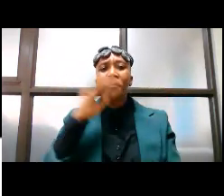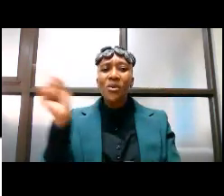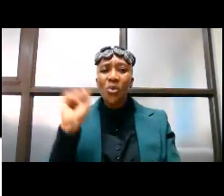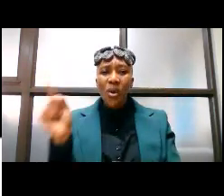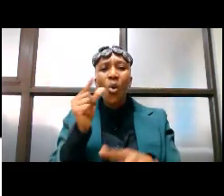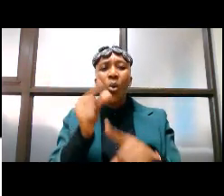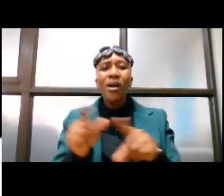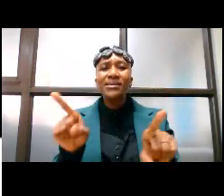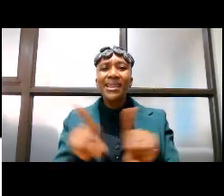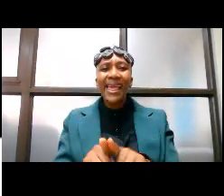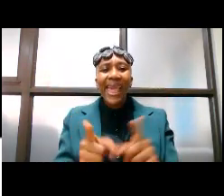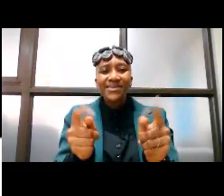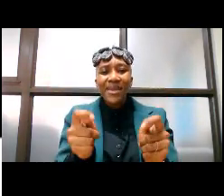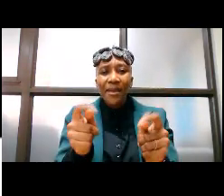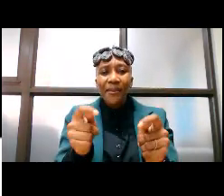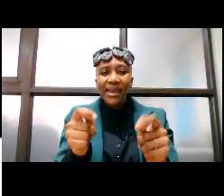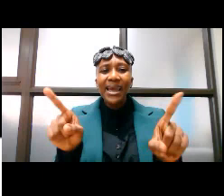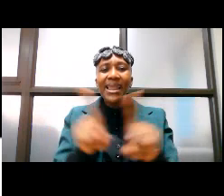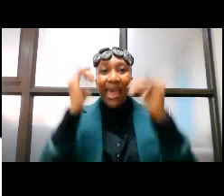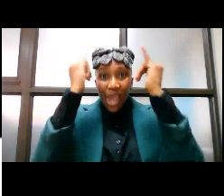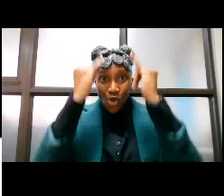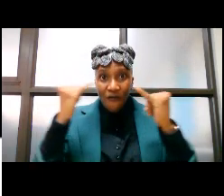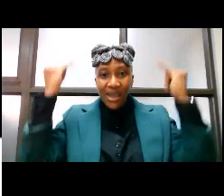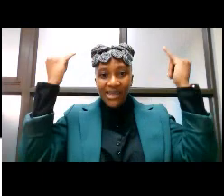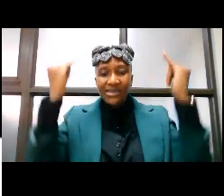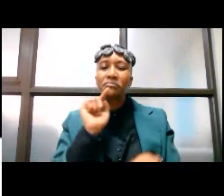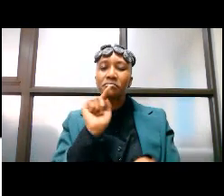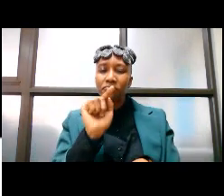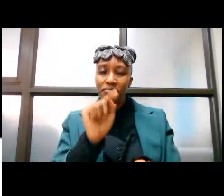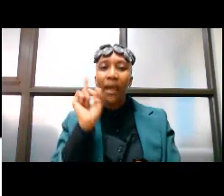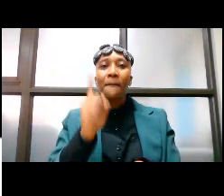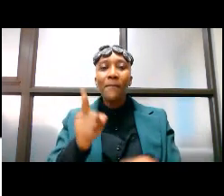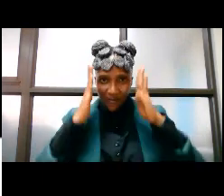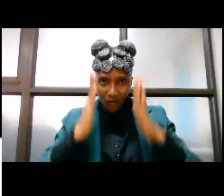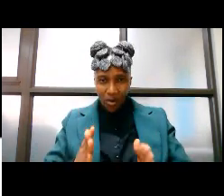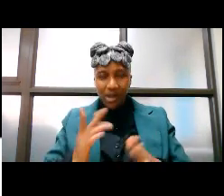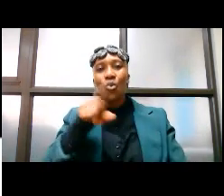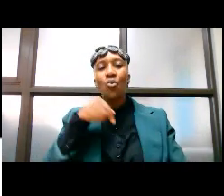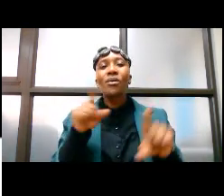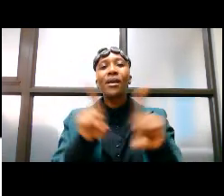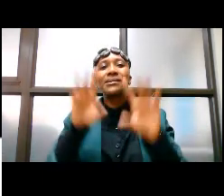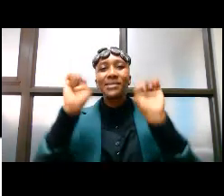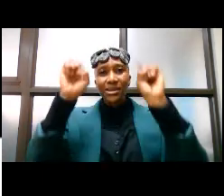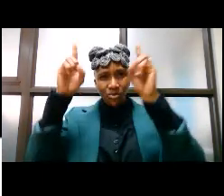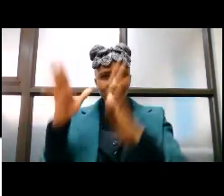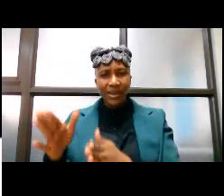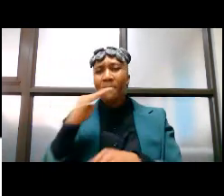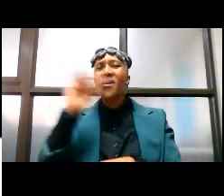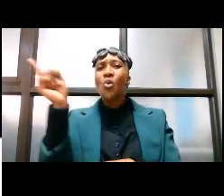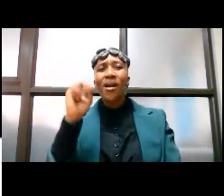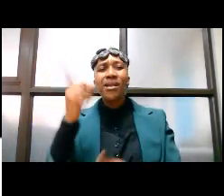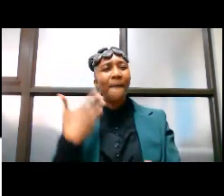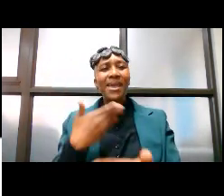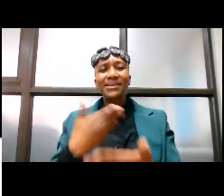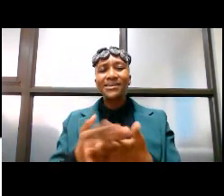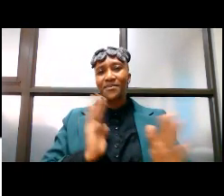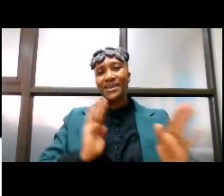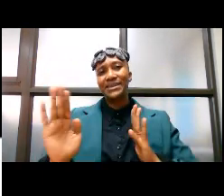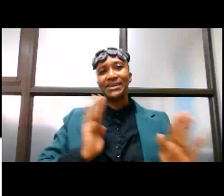innovation, these are the things that we will have to focus on as educators. It's a messy business. But the bottom line